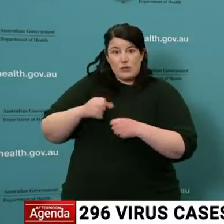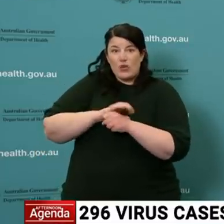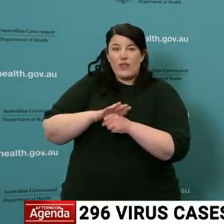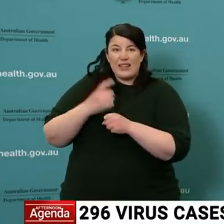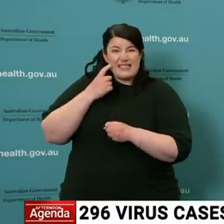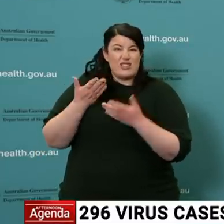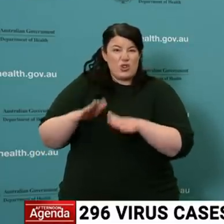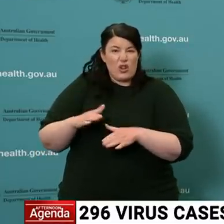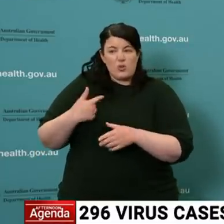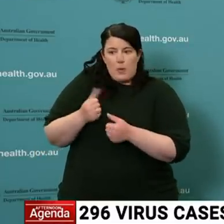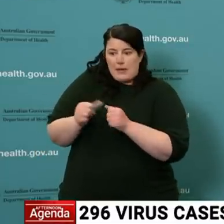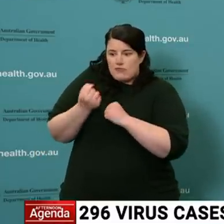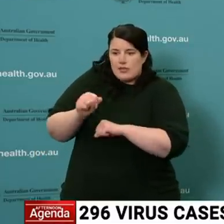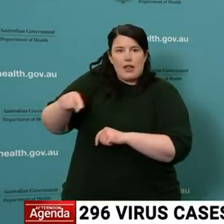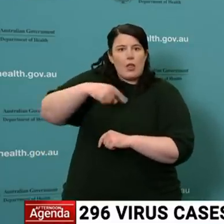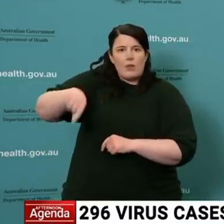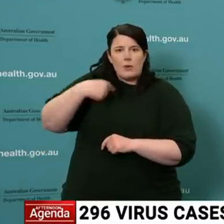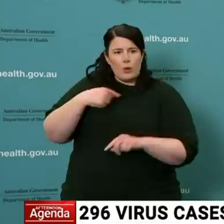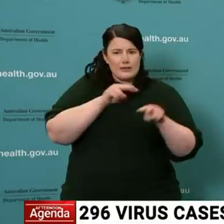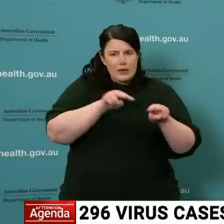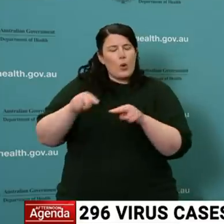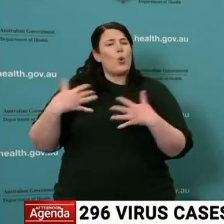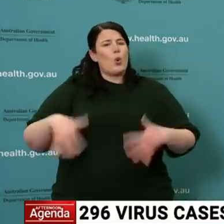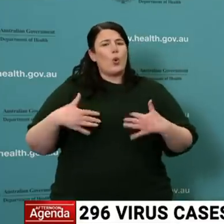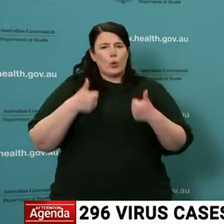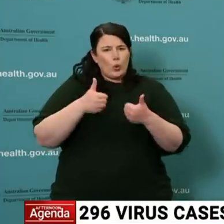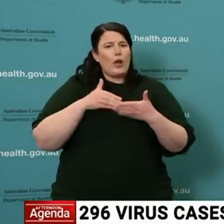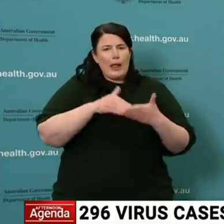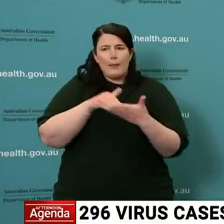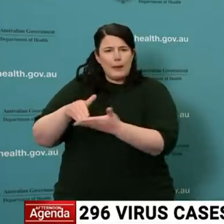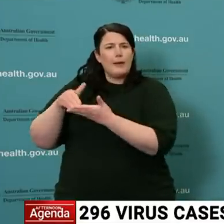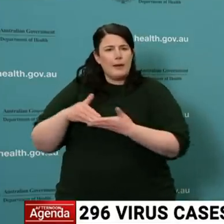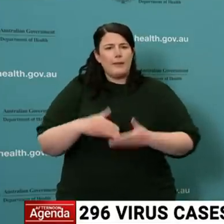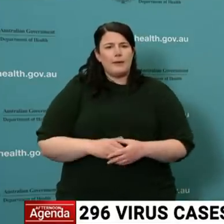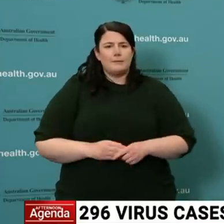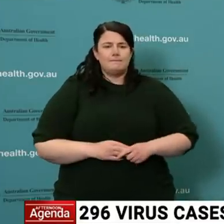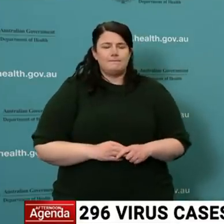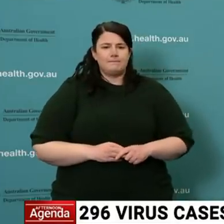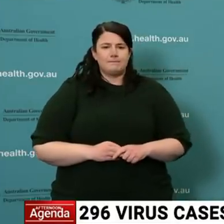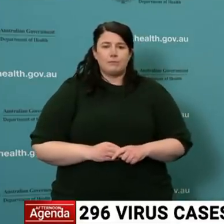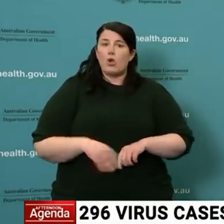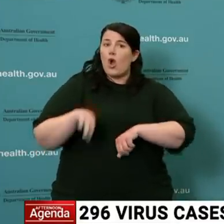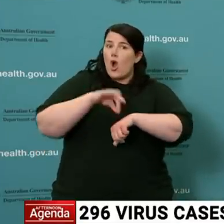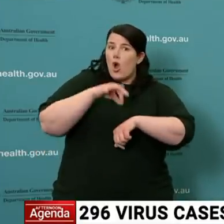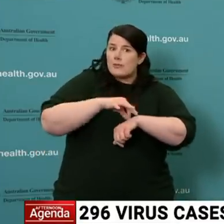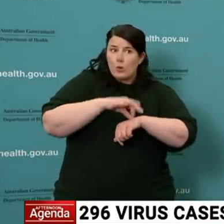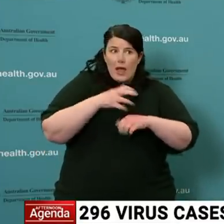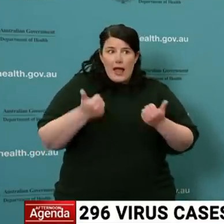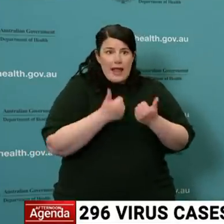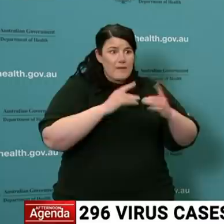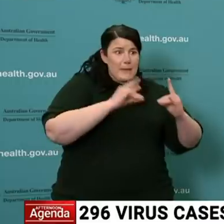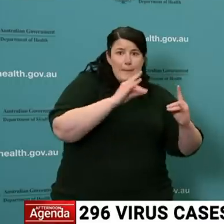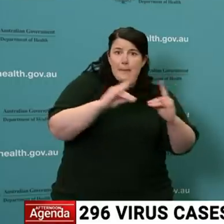In that light, we should discuss the hospital capacity at the moment, in particular our intensive